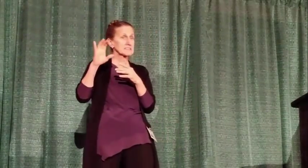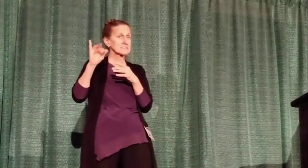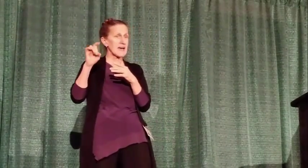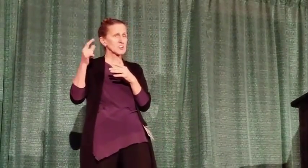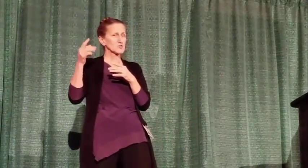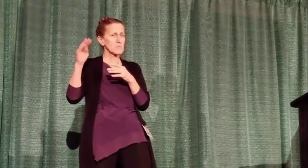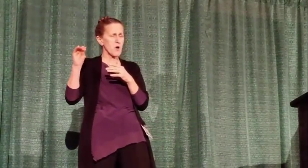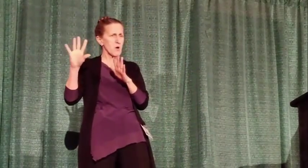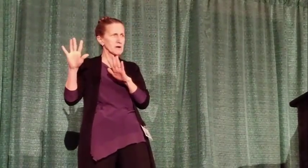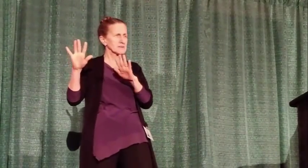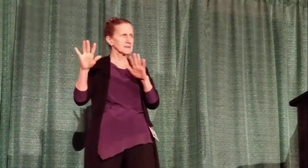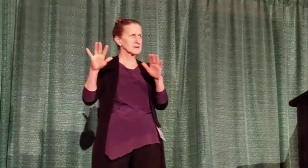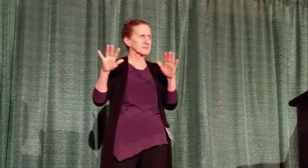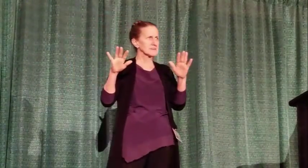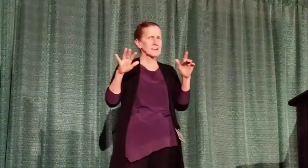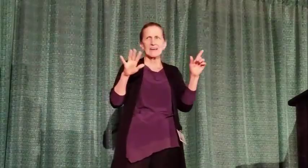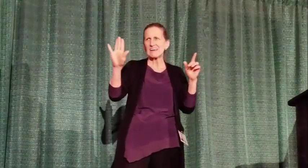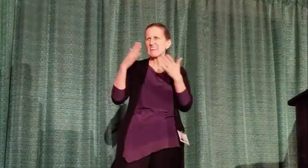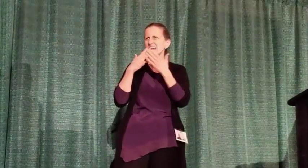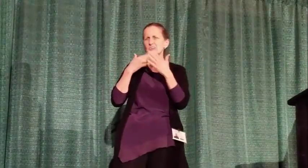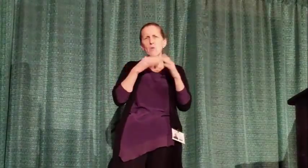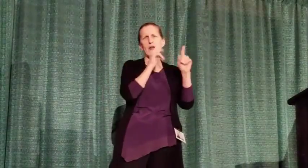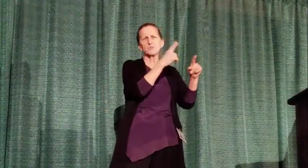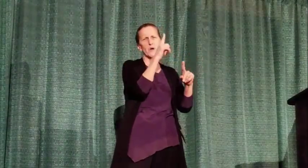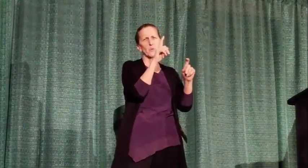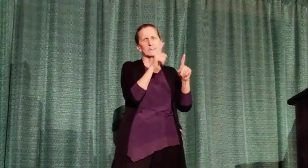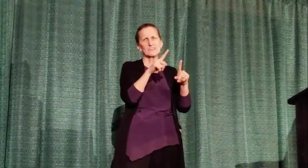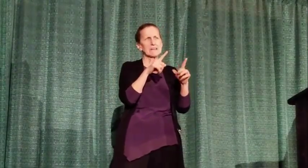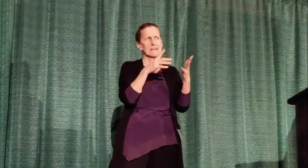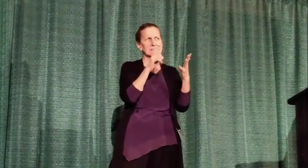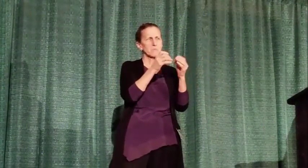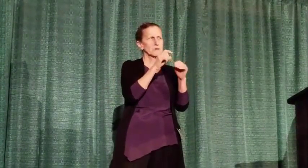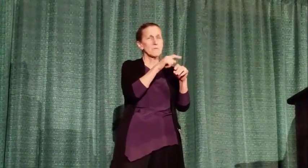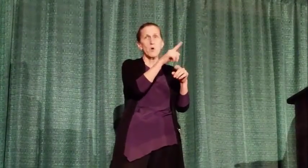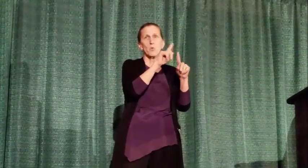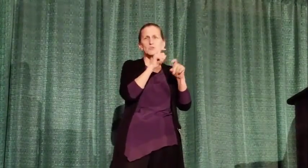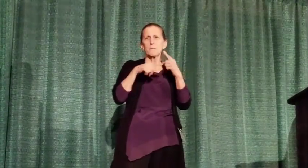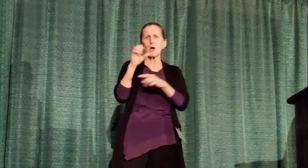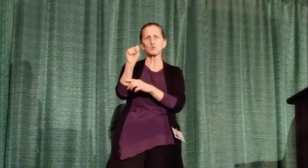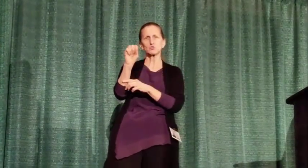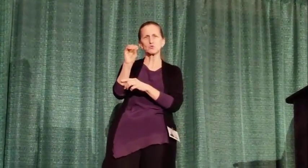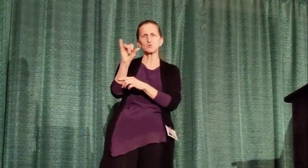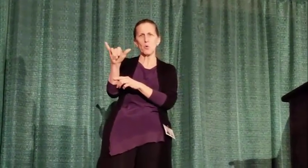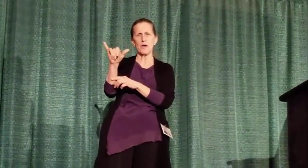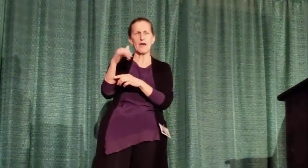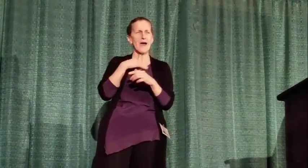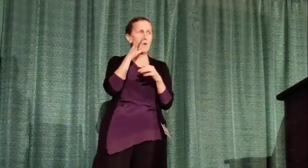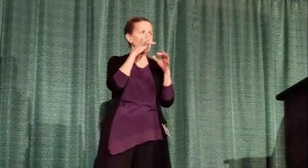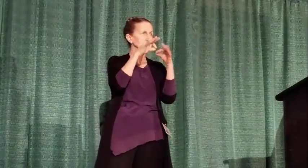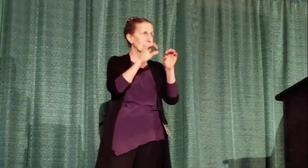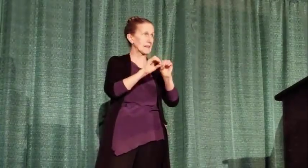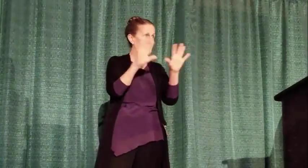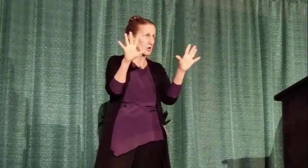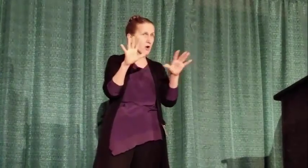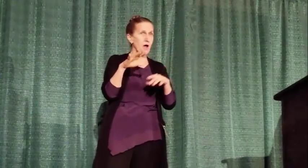All right, thanks everybody for coming. I'm going to answer just the one question then, if we don't have any more time. The question was about soy, and I'll make it very clear